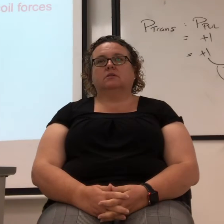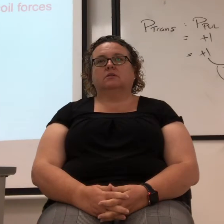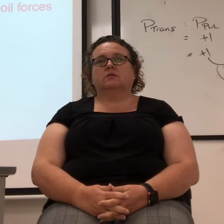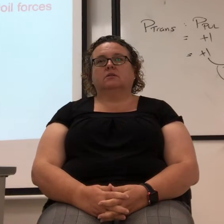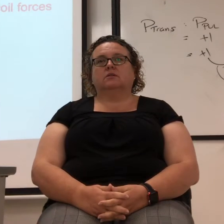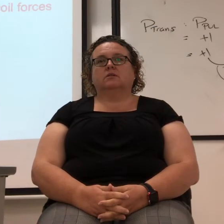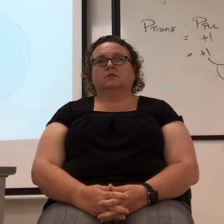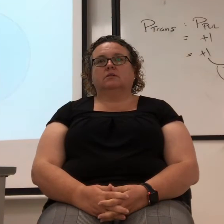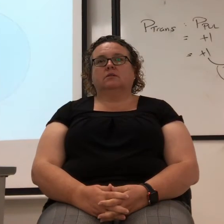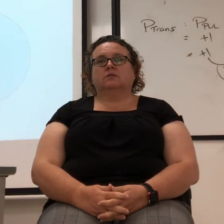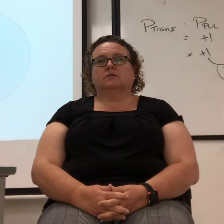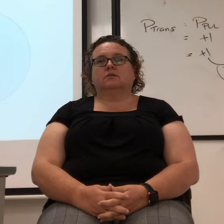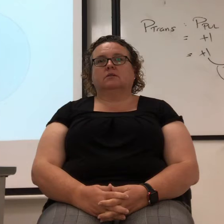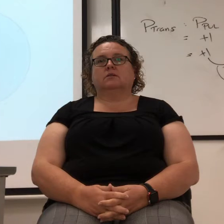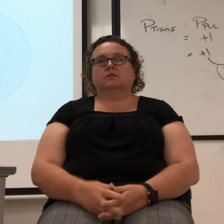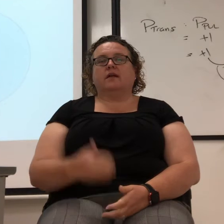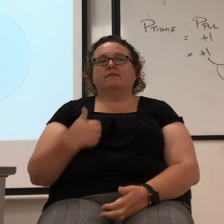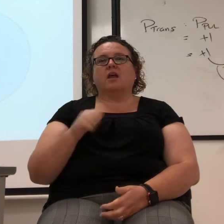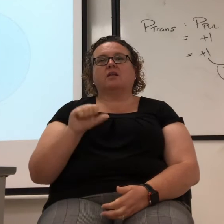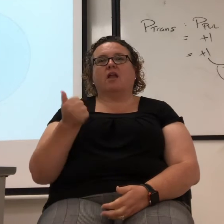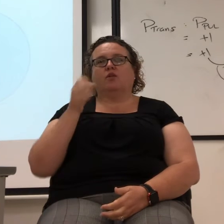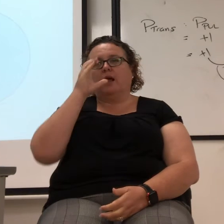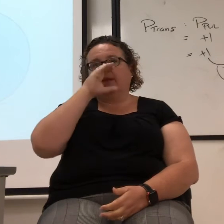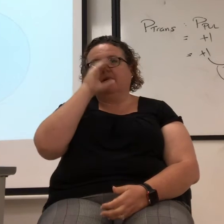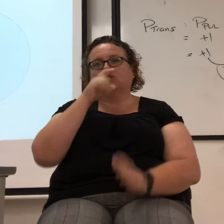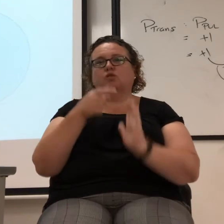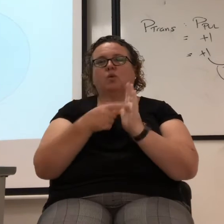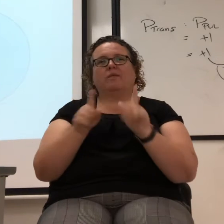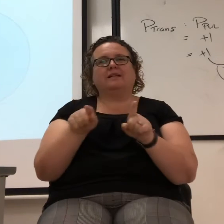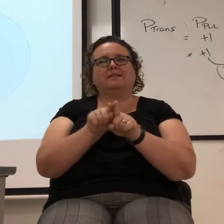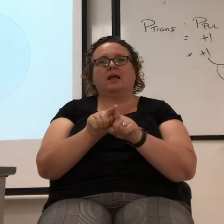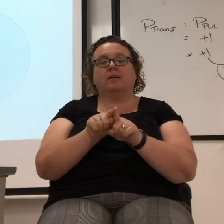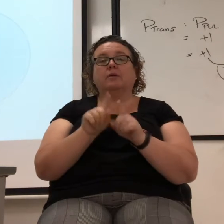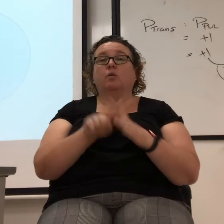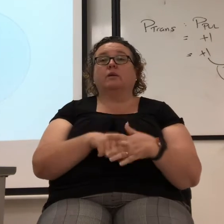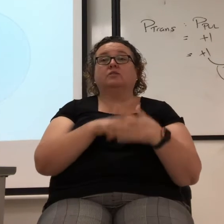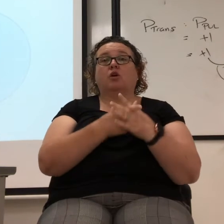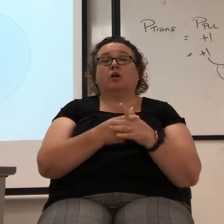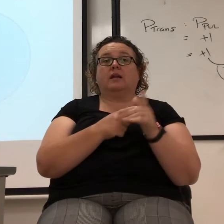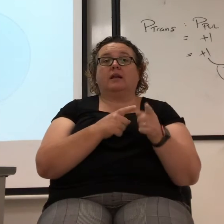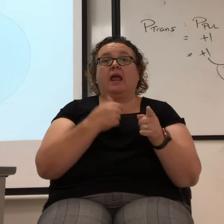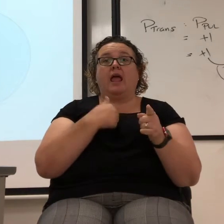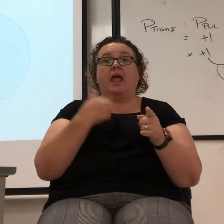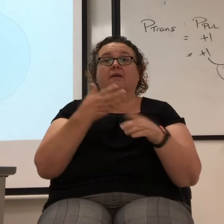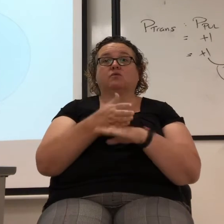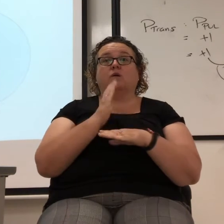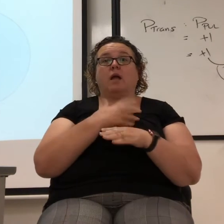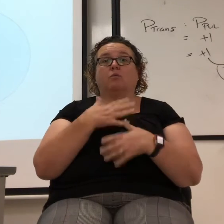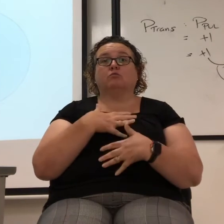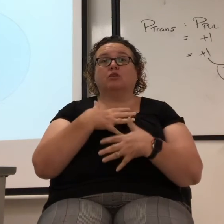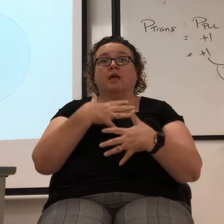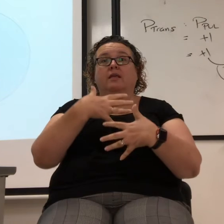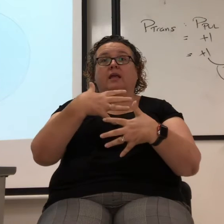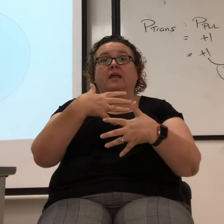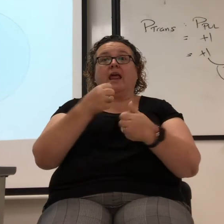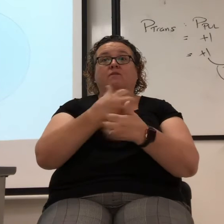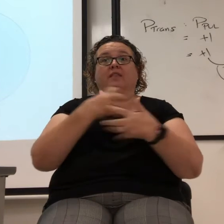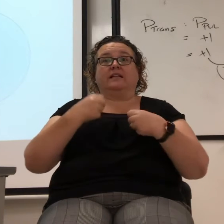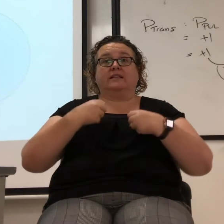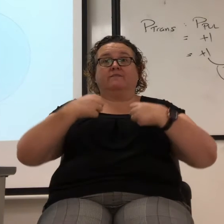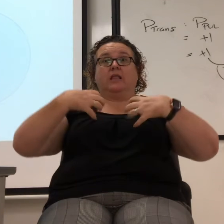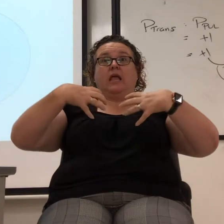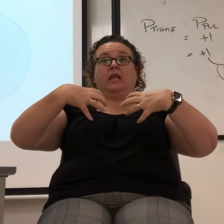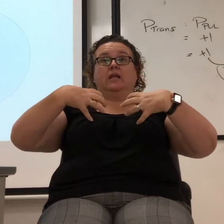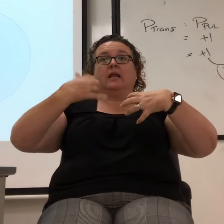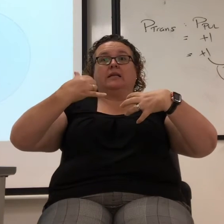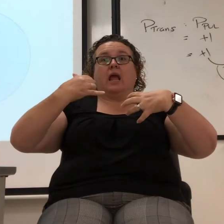I'll put another animation showing the same thing. Here's where we started. After a breath in, everything's inflated. Now